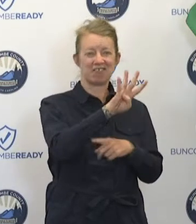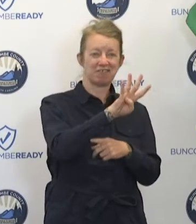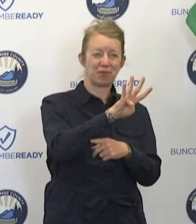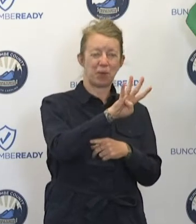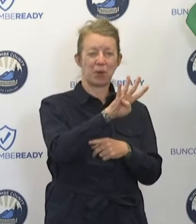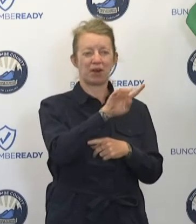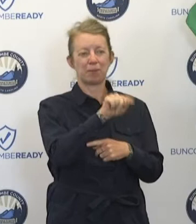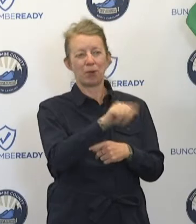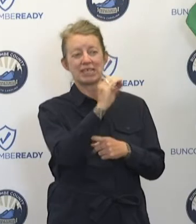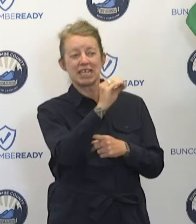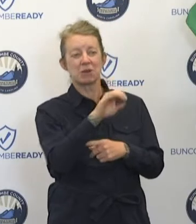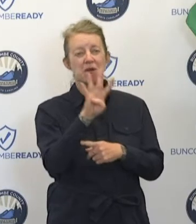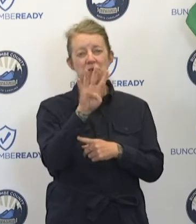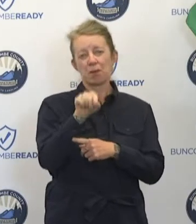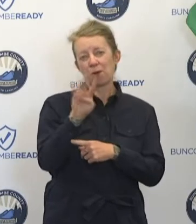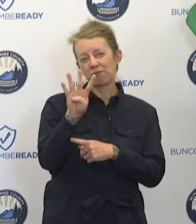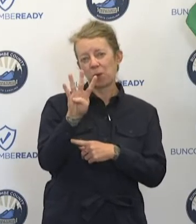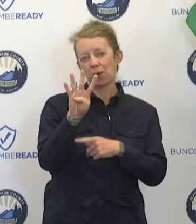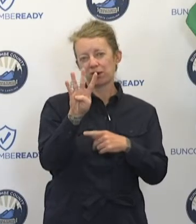last several weeks.